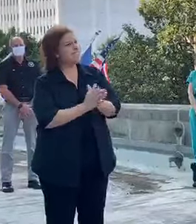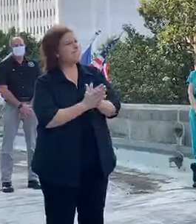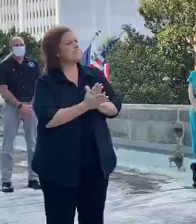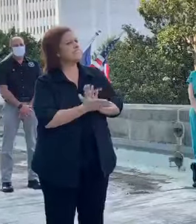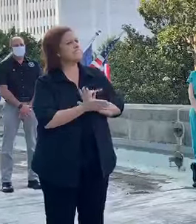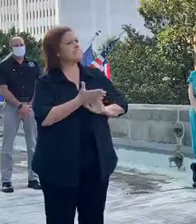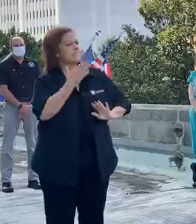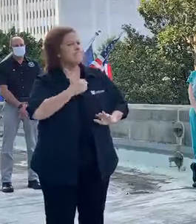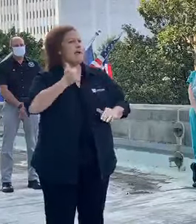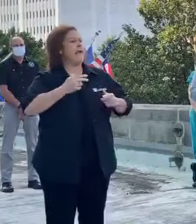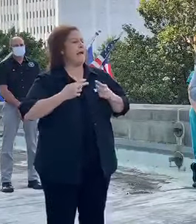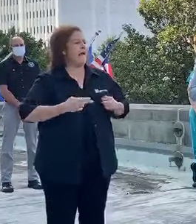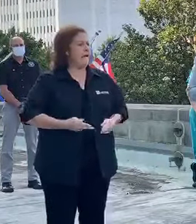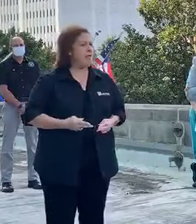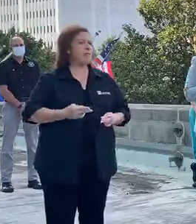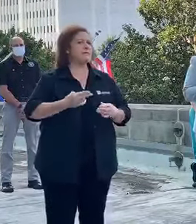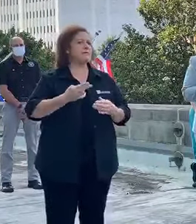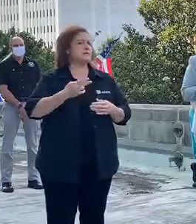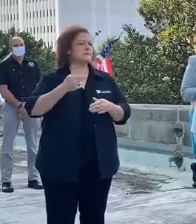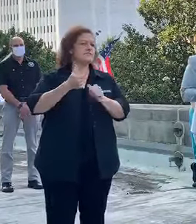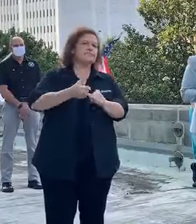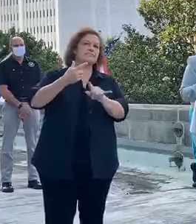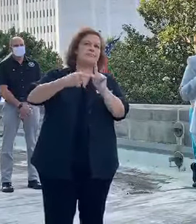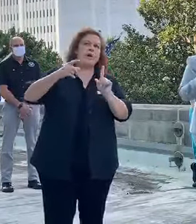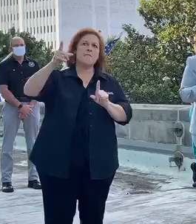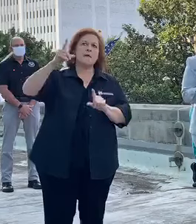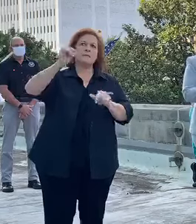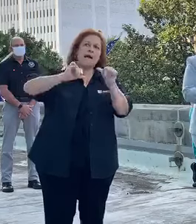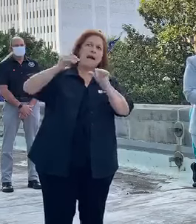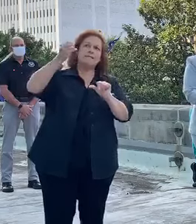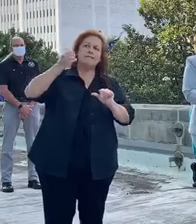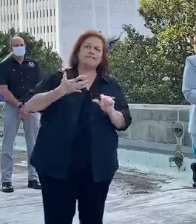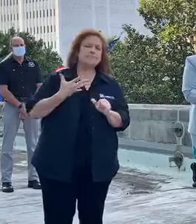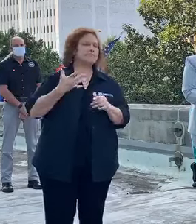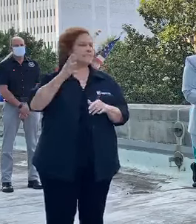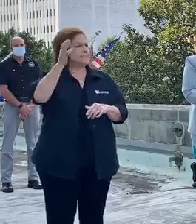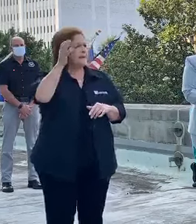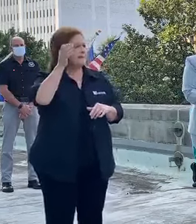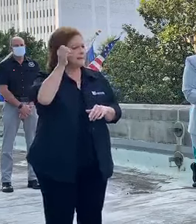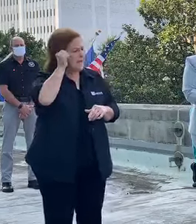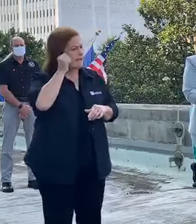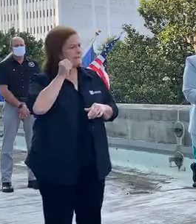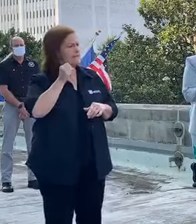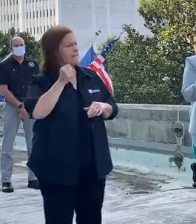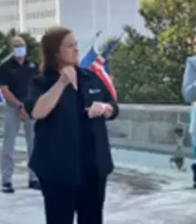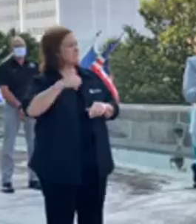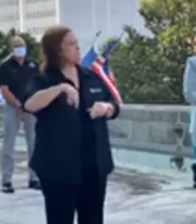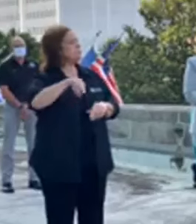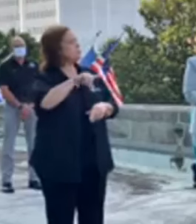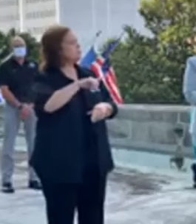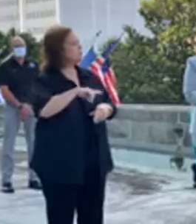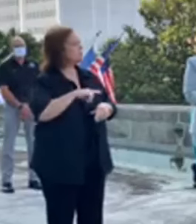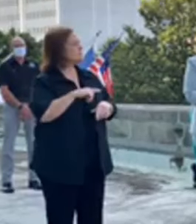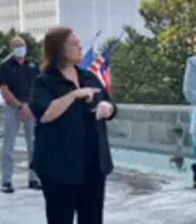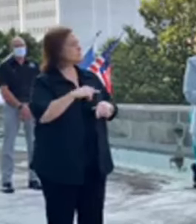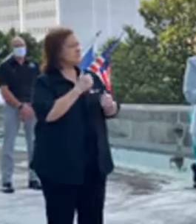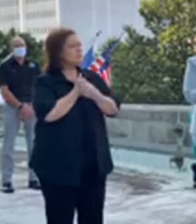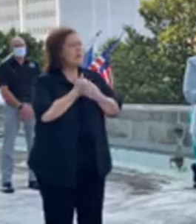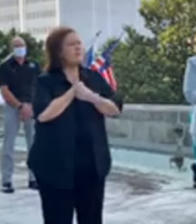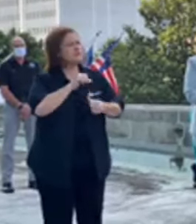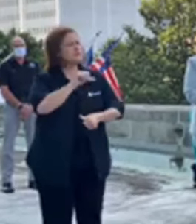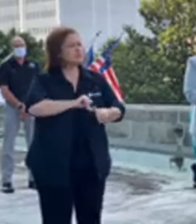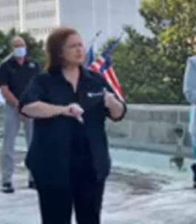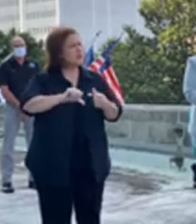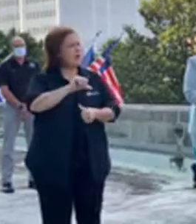driven by science, common sense, and just care care for our fellow residents, our